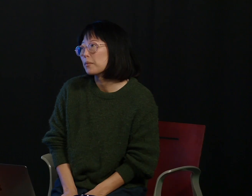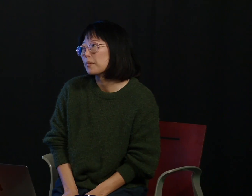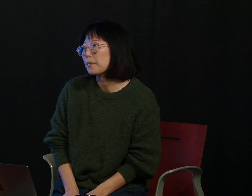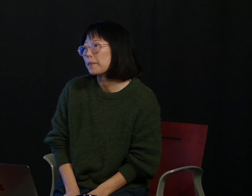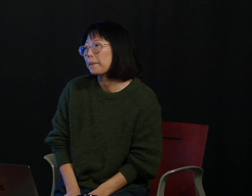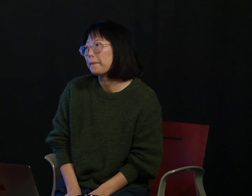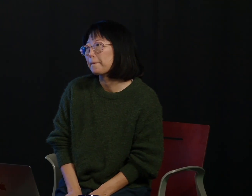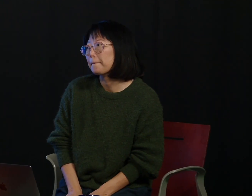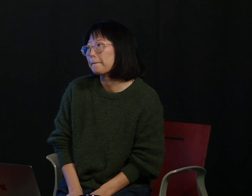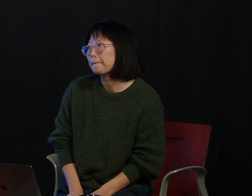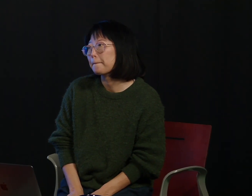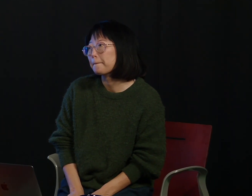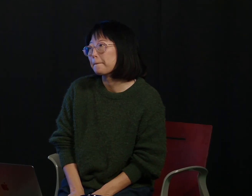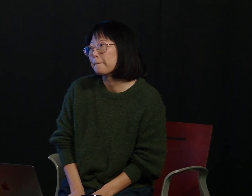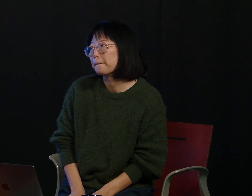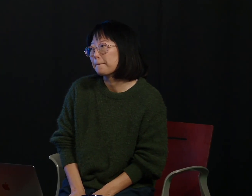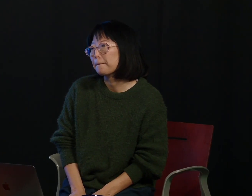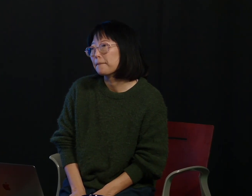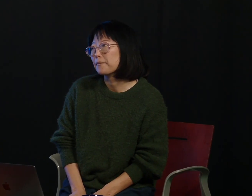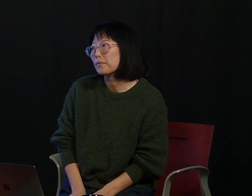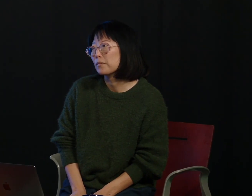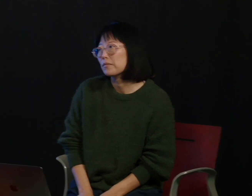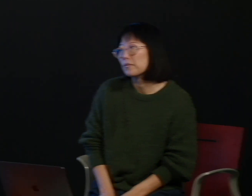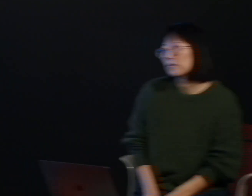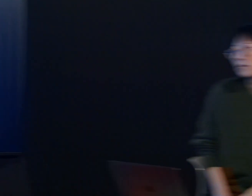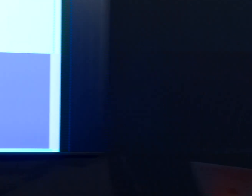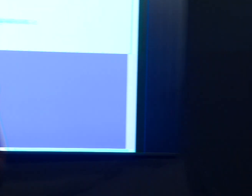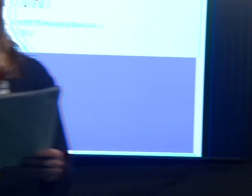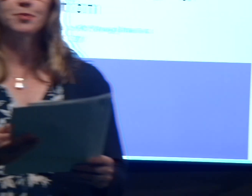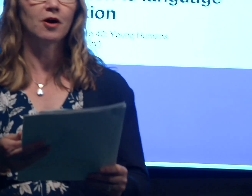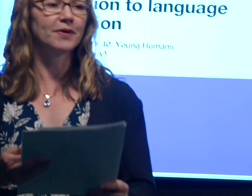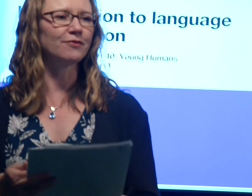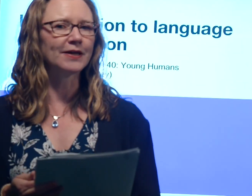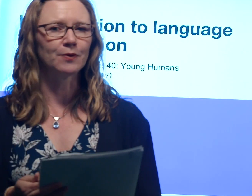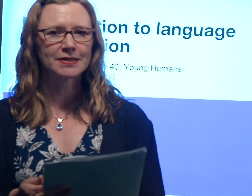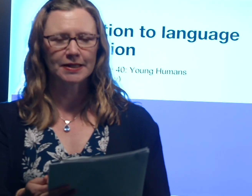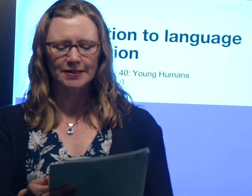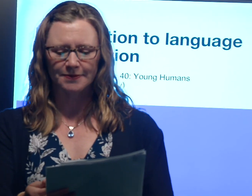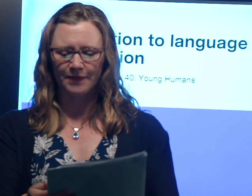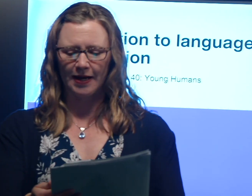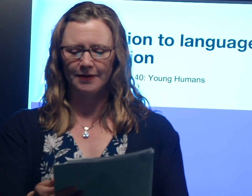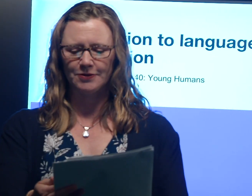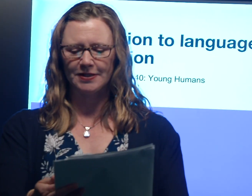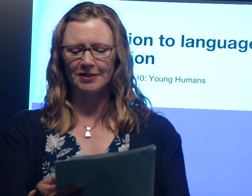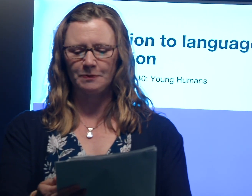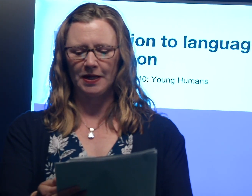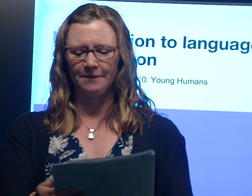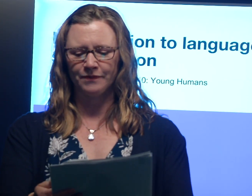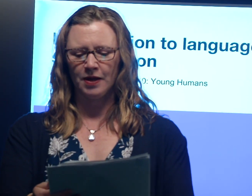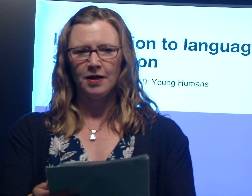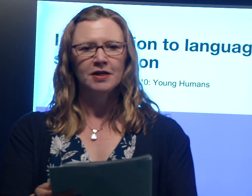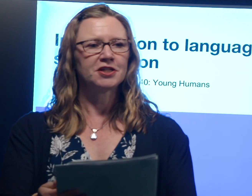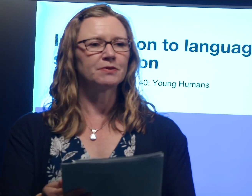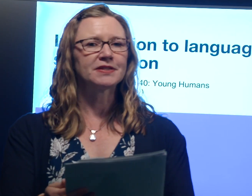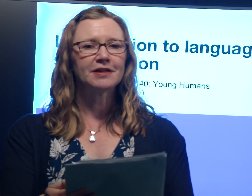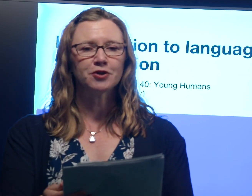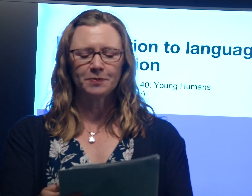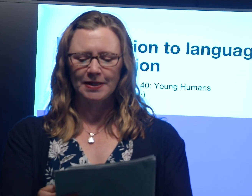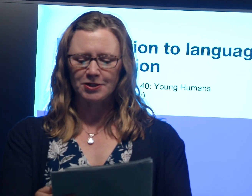Lina Hou is currently an associate professor in the Department of Linguistics at UCSB. She received her PhD